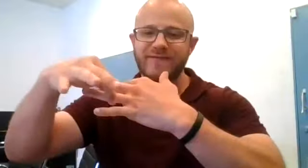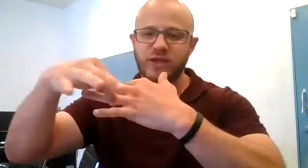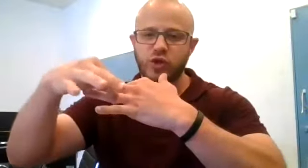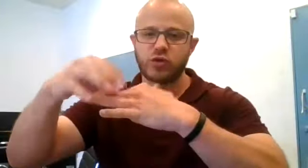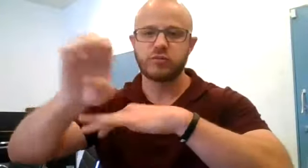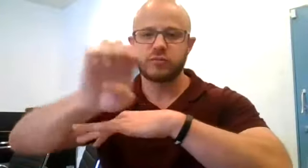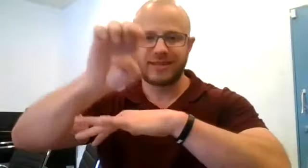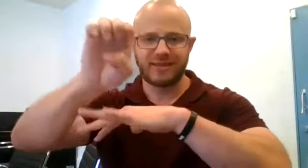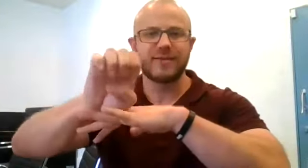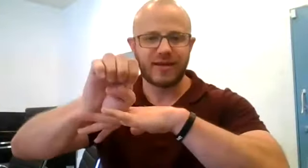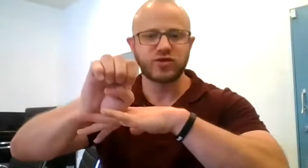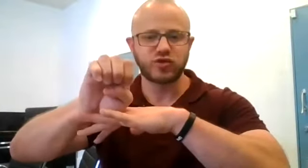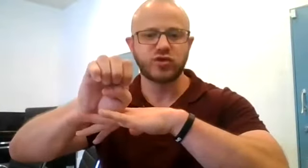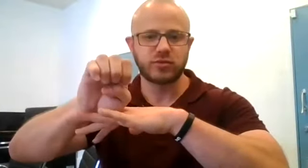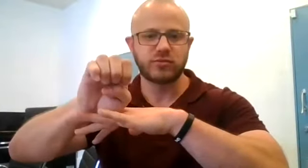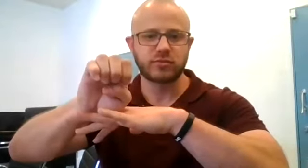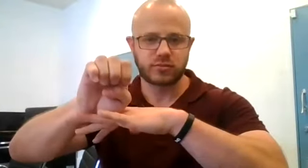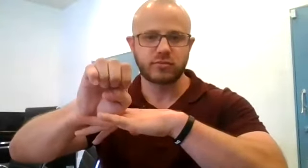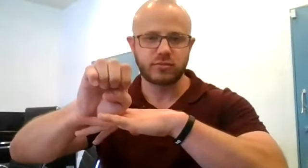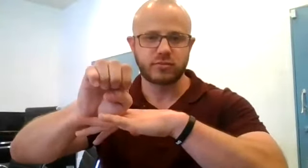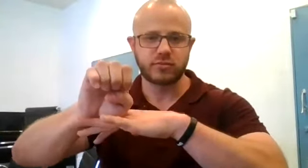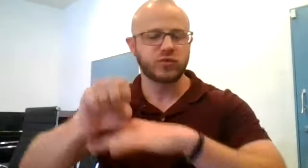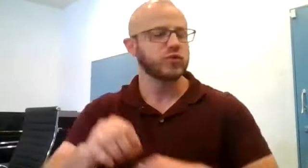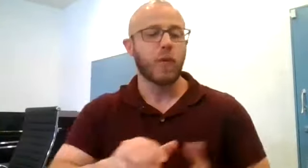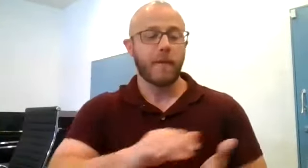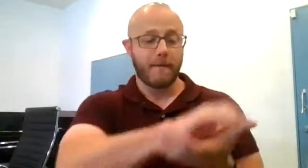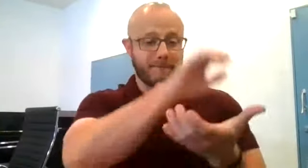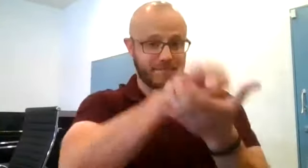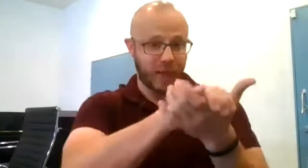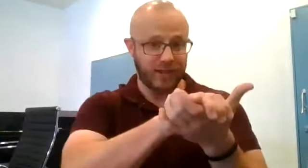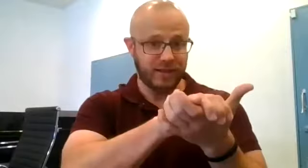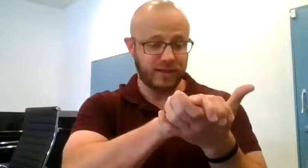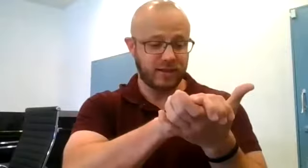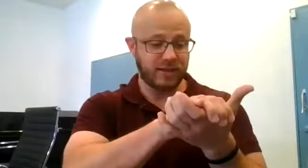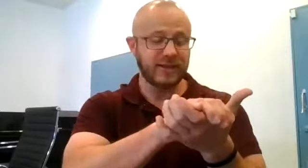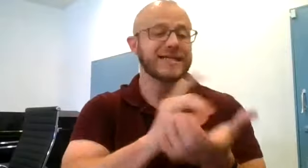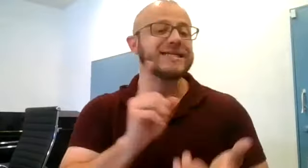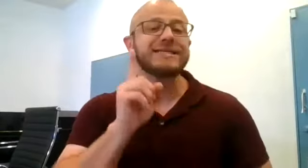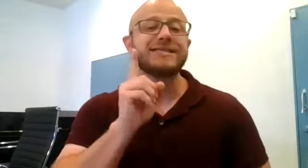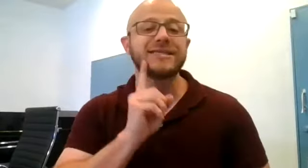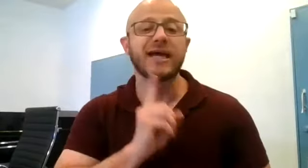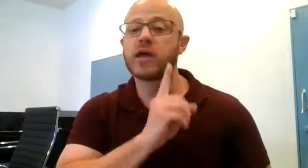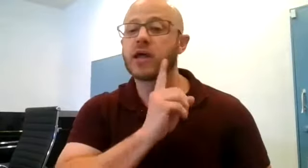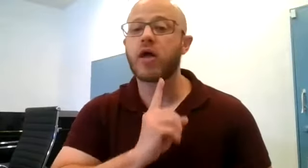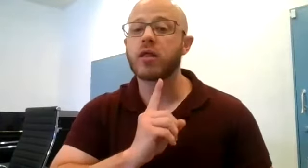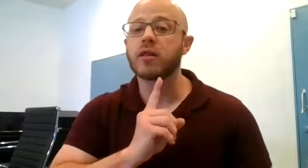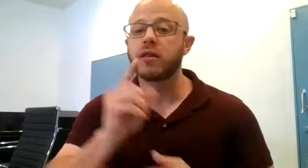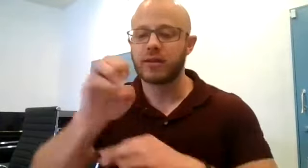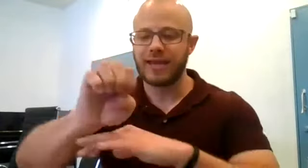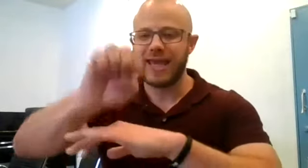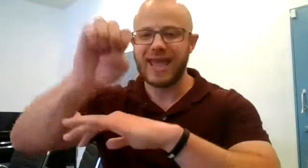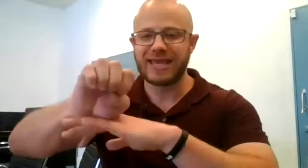your ring finger. Circles and lands on your ring finger. So married,